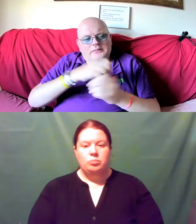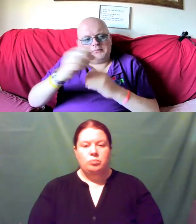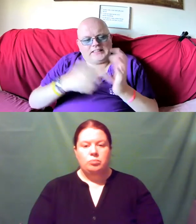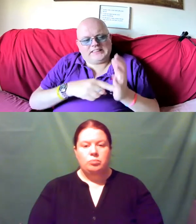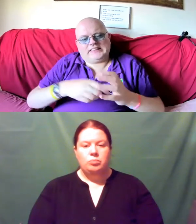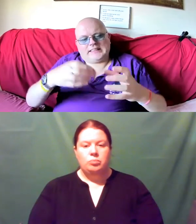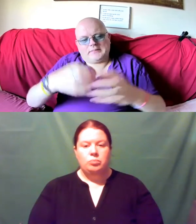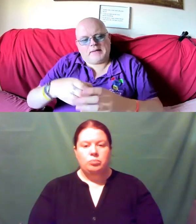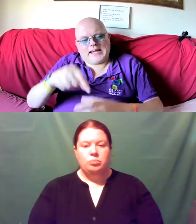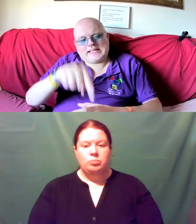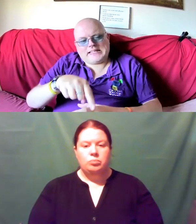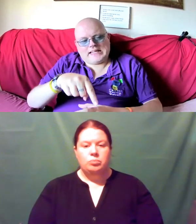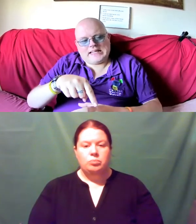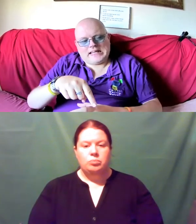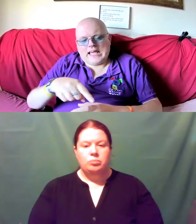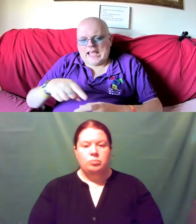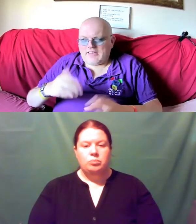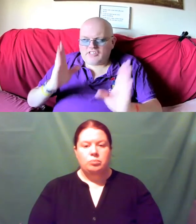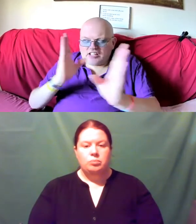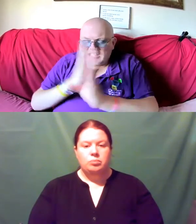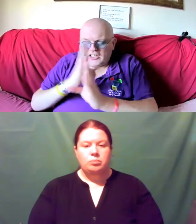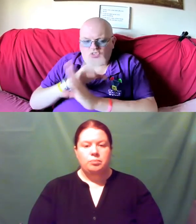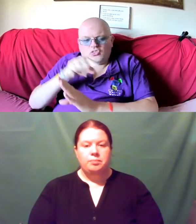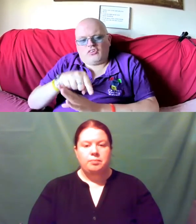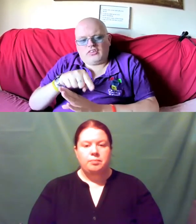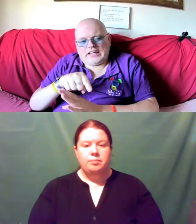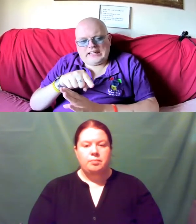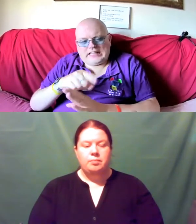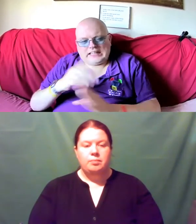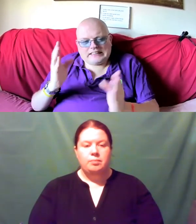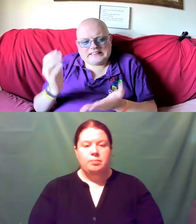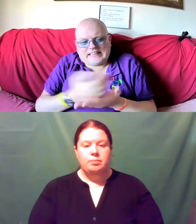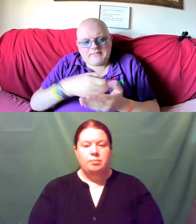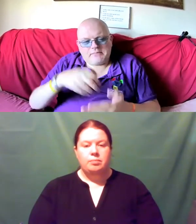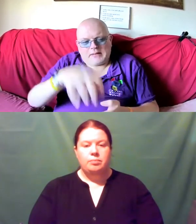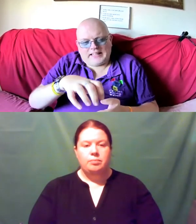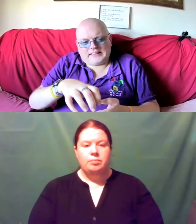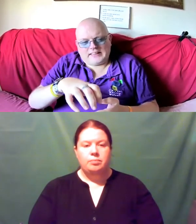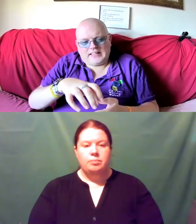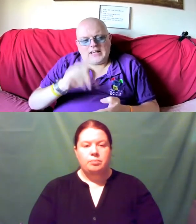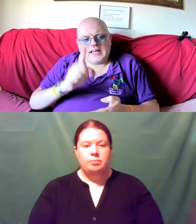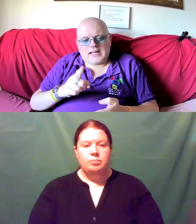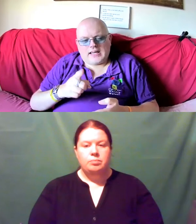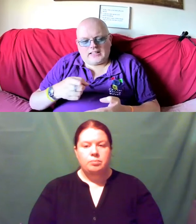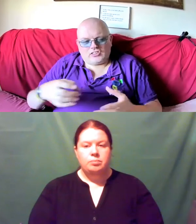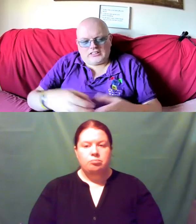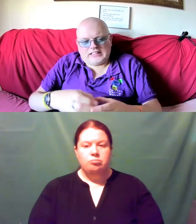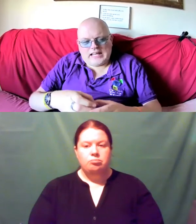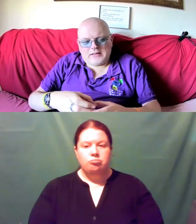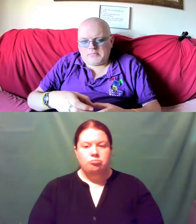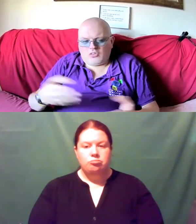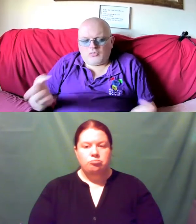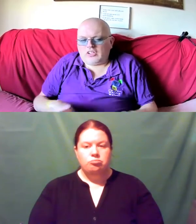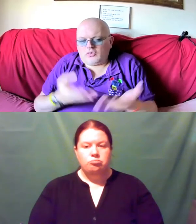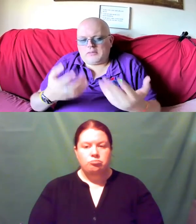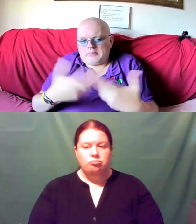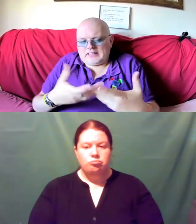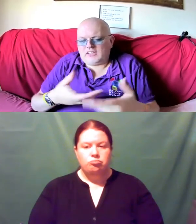space that was mainly a sanctuary for hurt people, and they weren't necessarily empowering people to go out into the wider church.